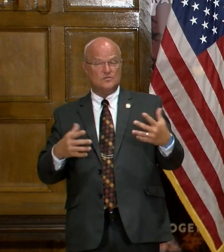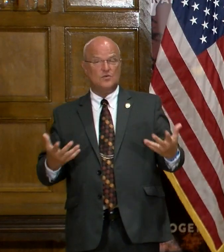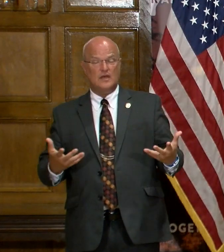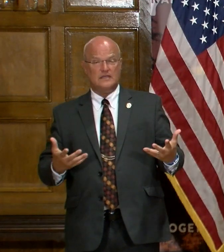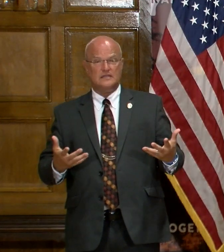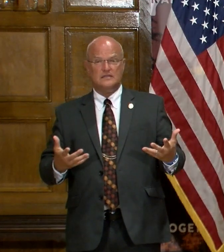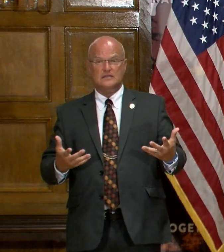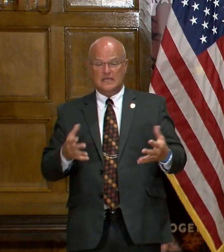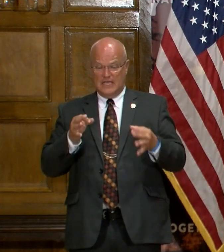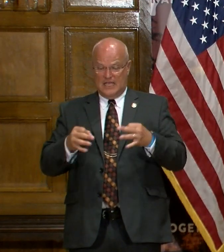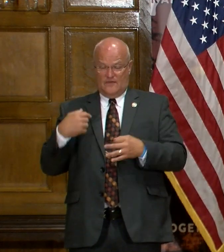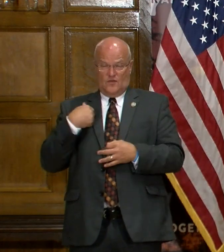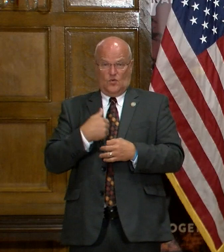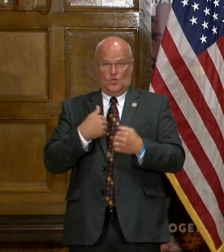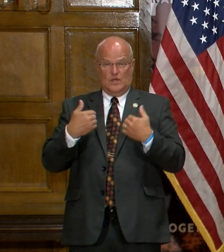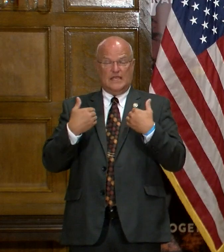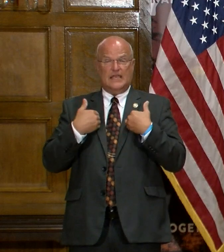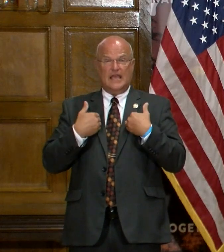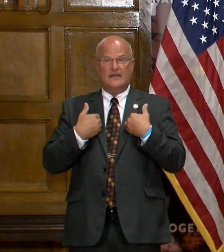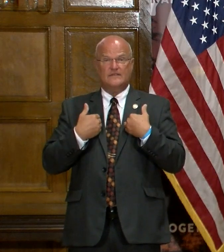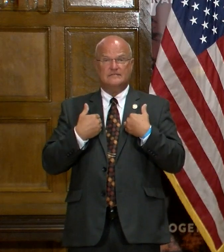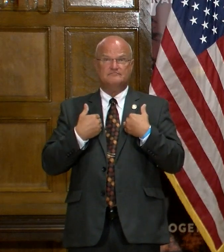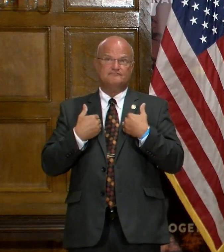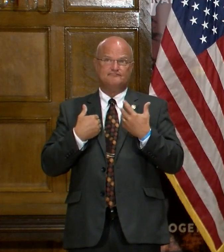that, you know, if we have a